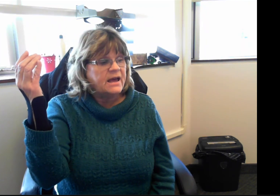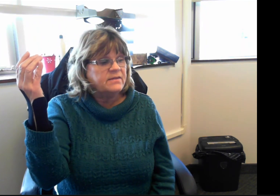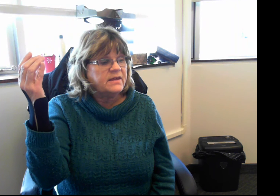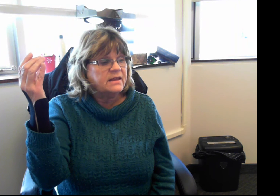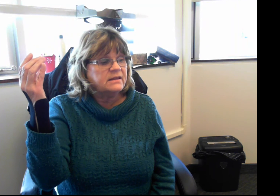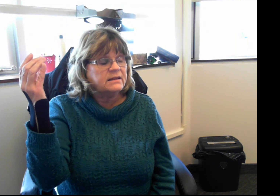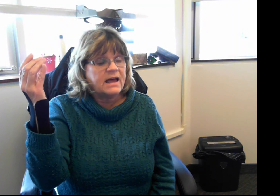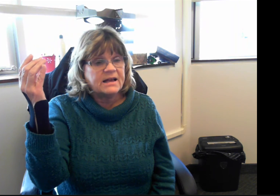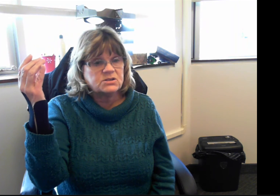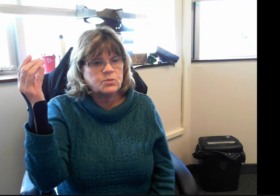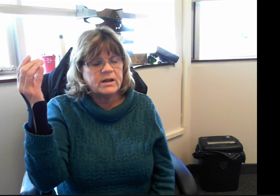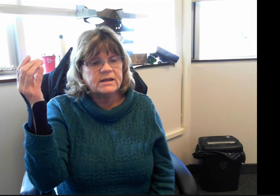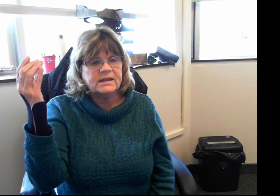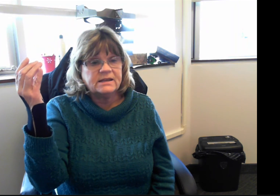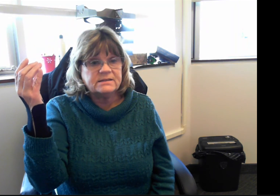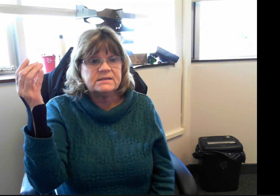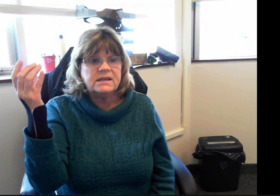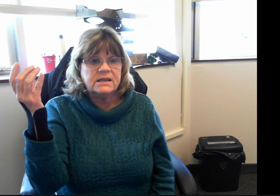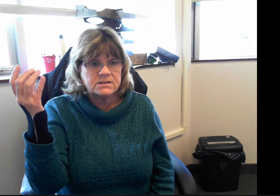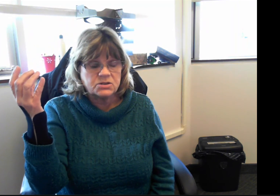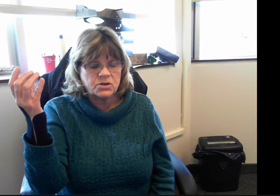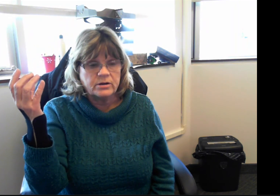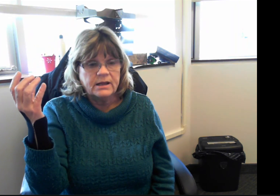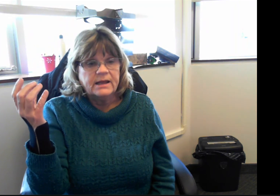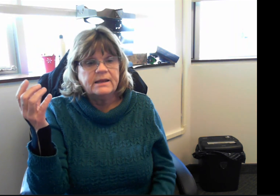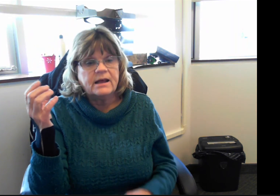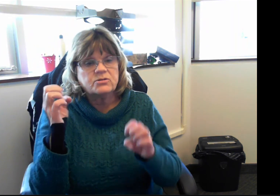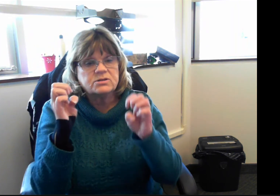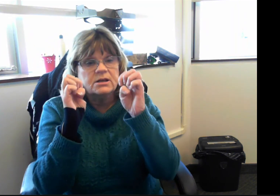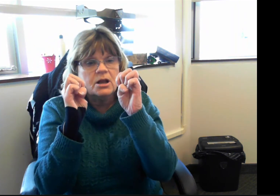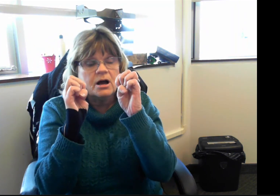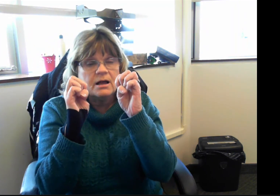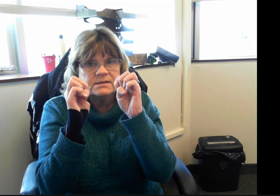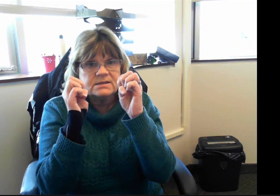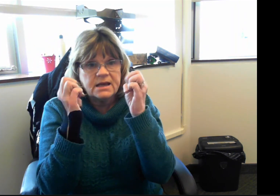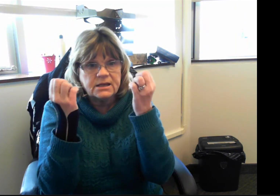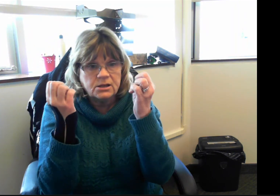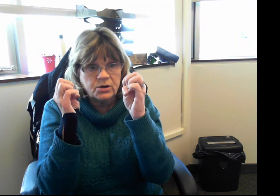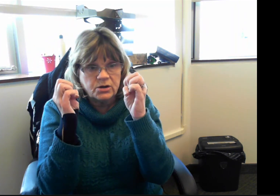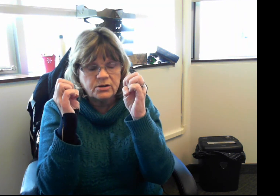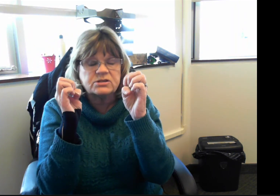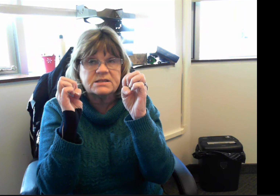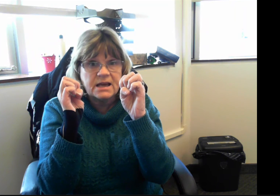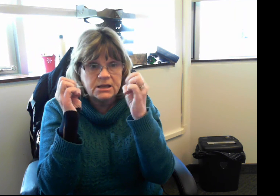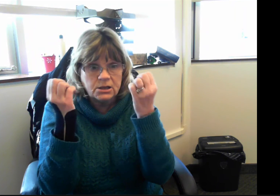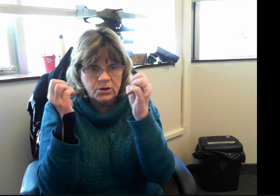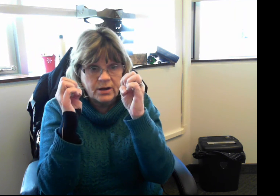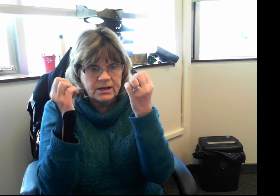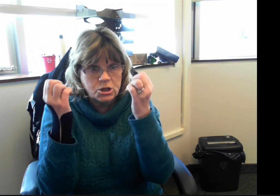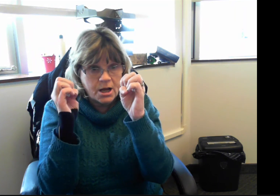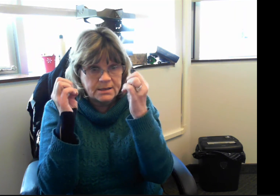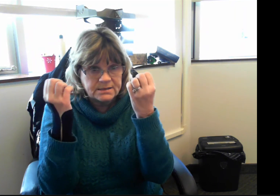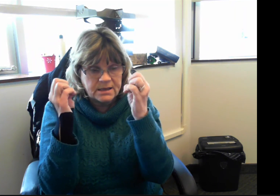and then the last one is Easter. Now there's a secular and